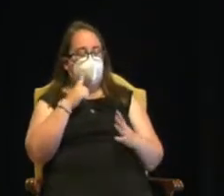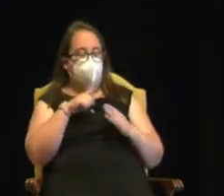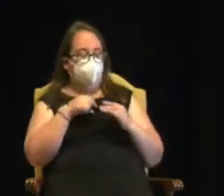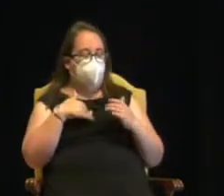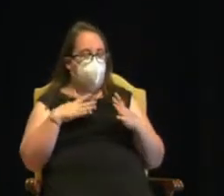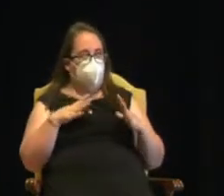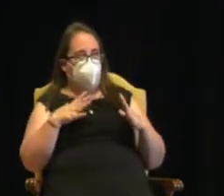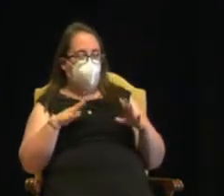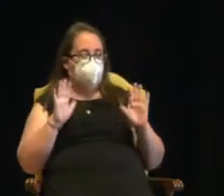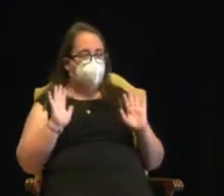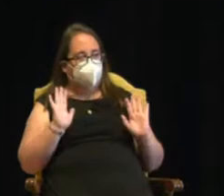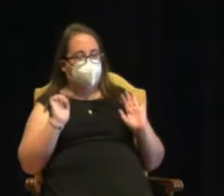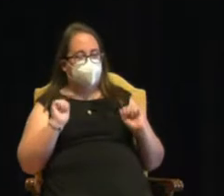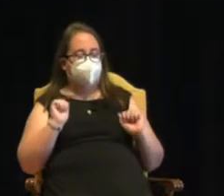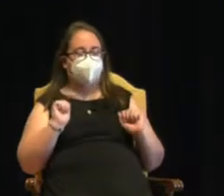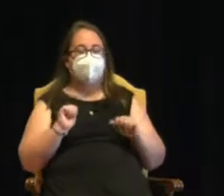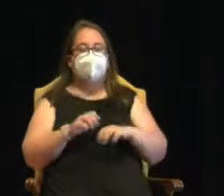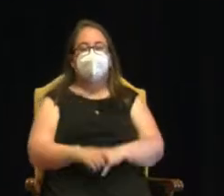clothes.